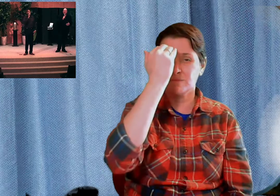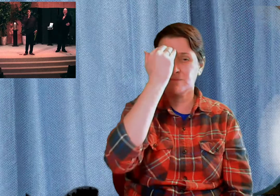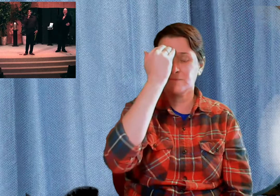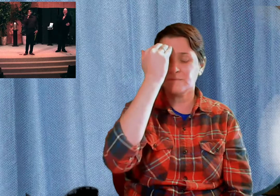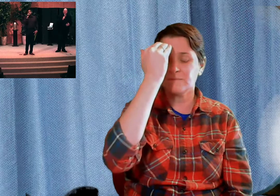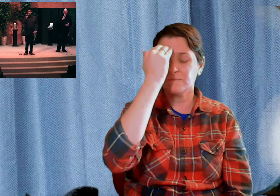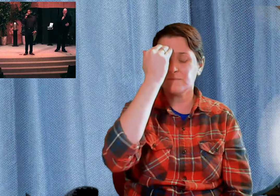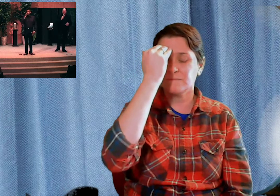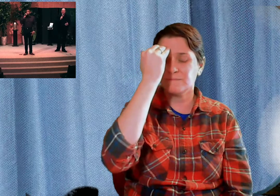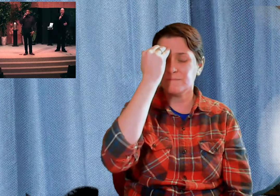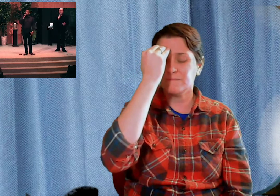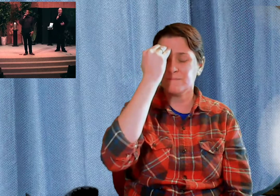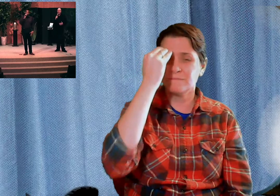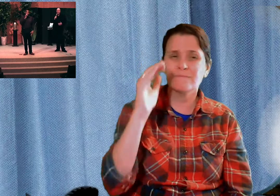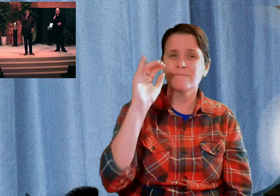know